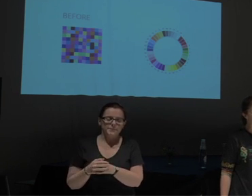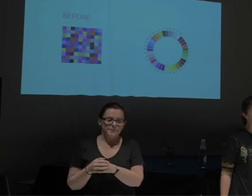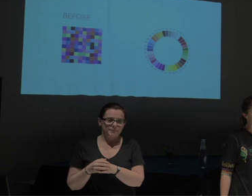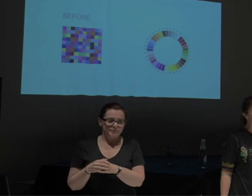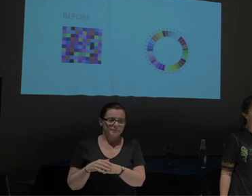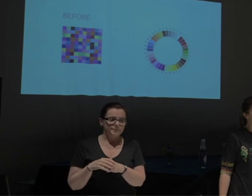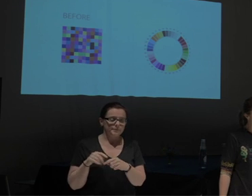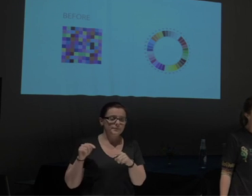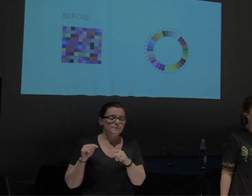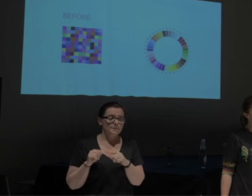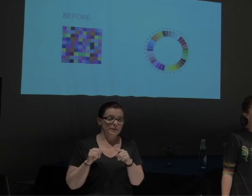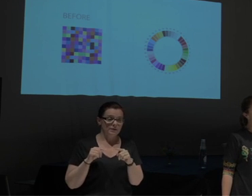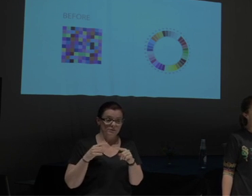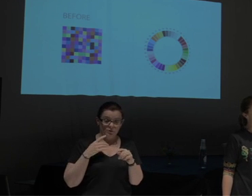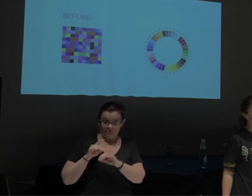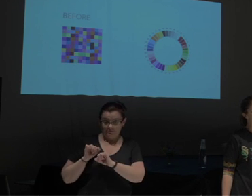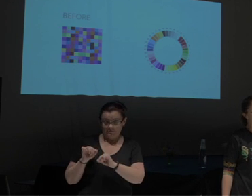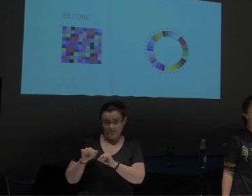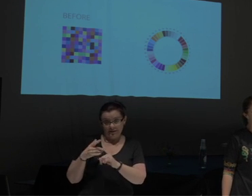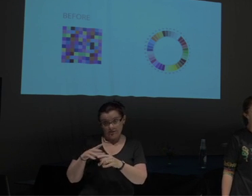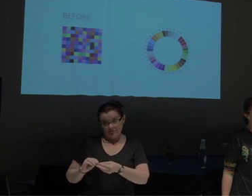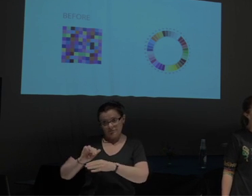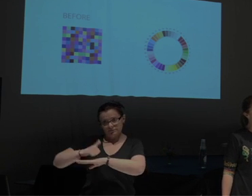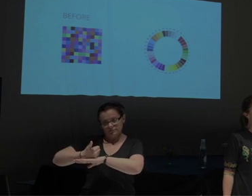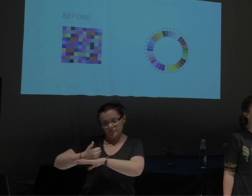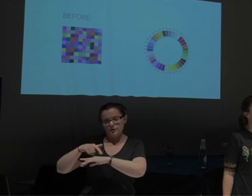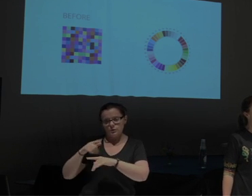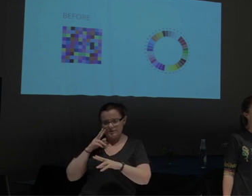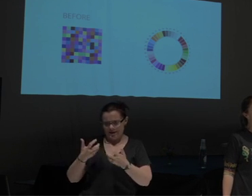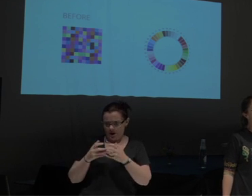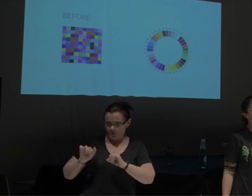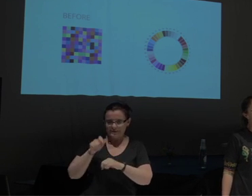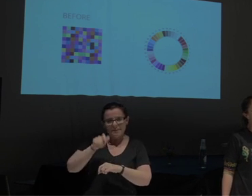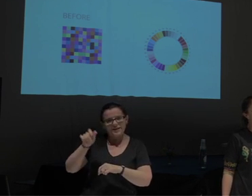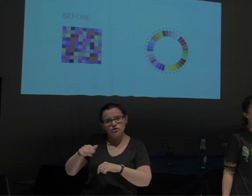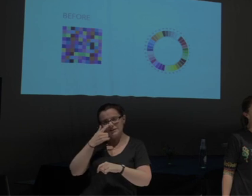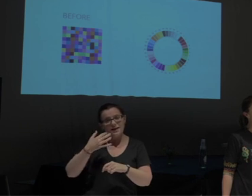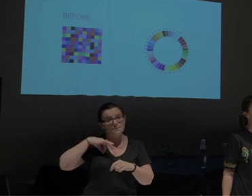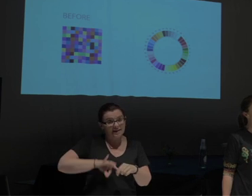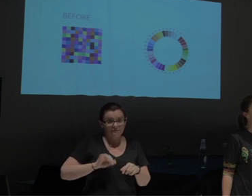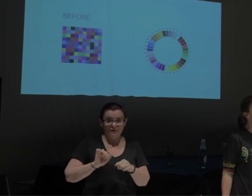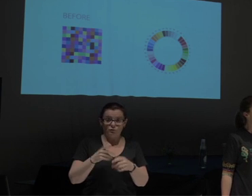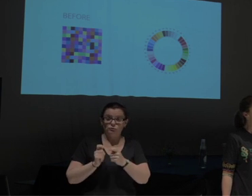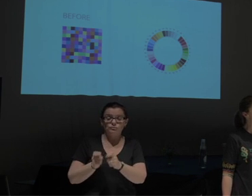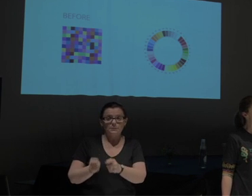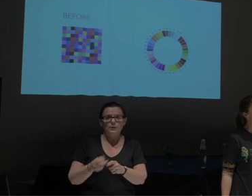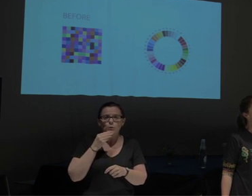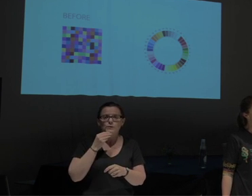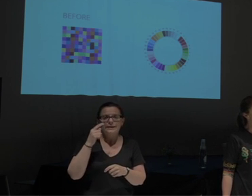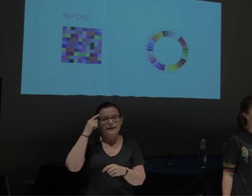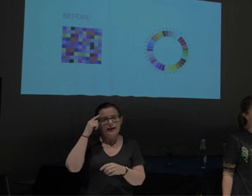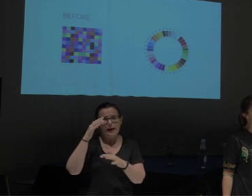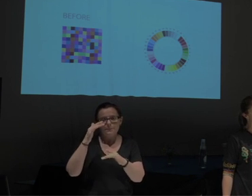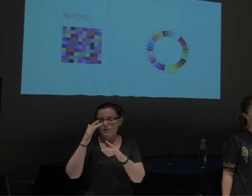to assess how his patients can most benefit from a new treatment he's developed, which is using hypnotherapy